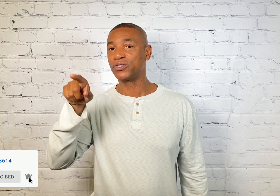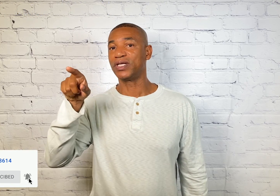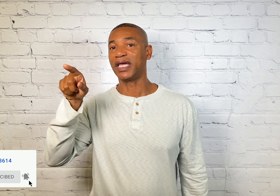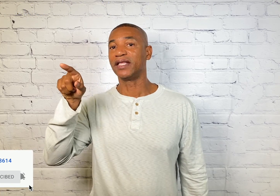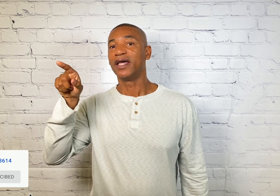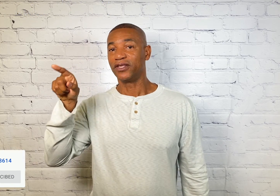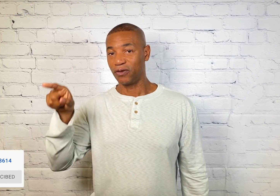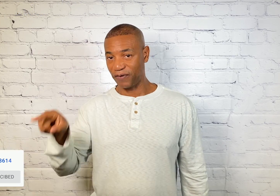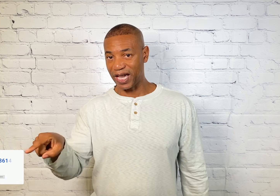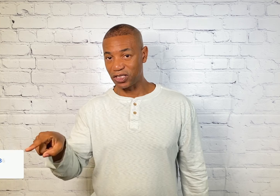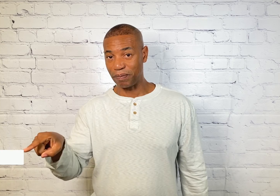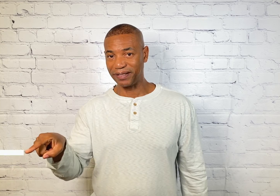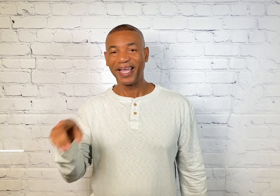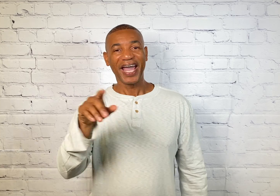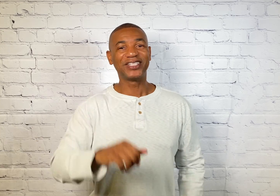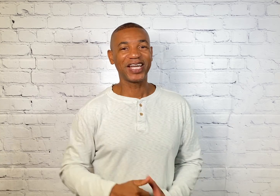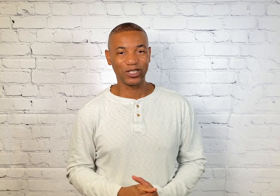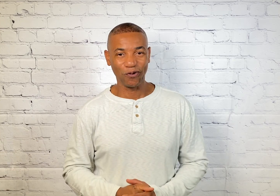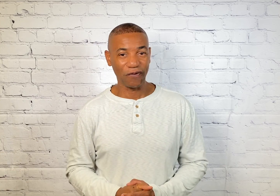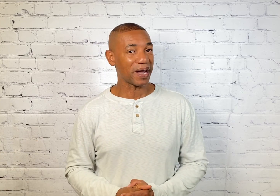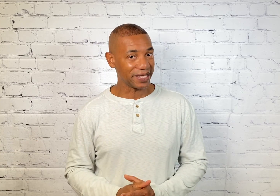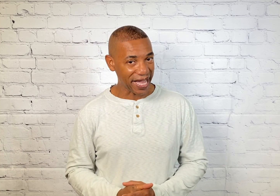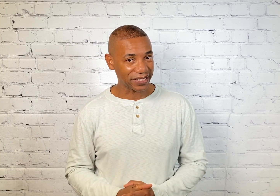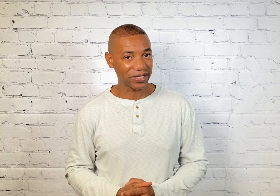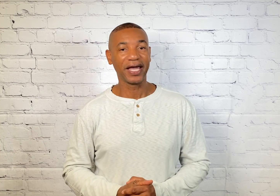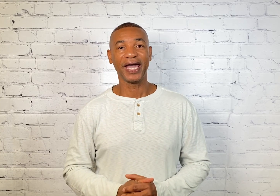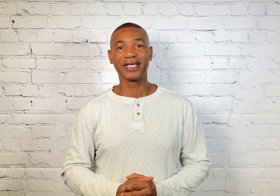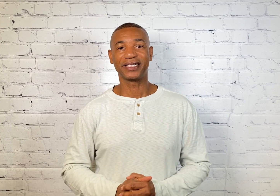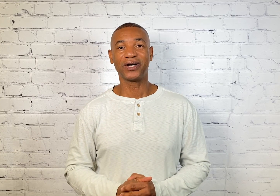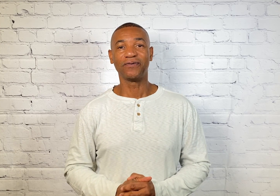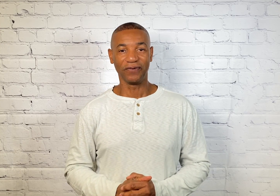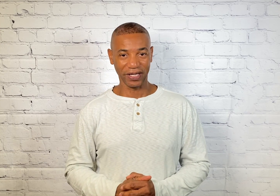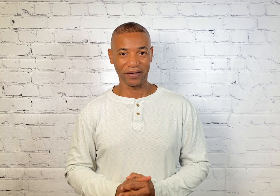hit the notification button, and stay tuned for my next ASL video.